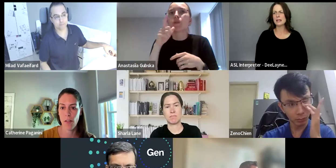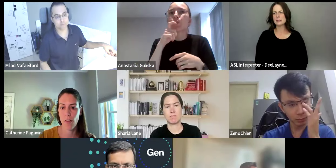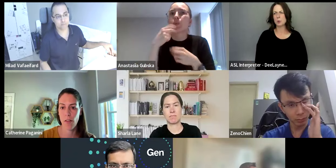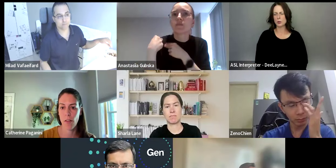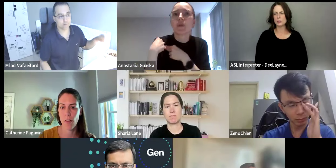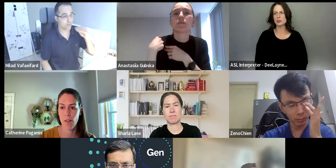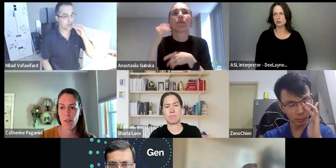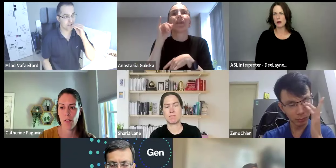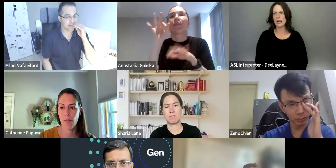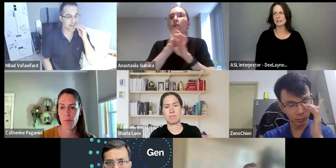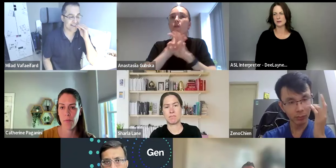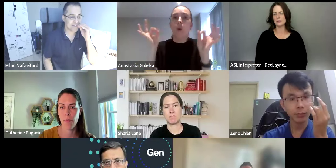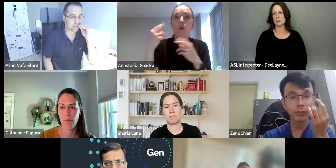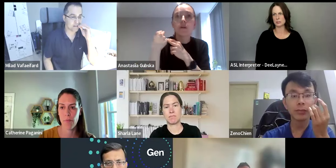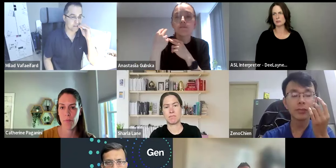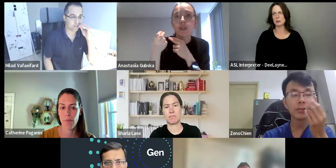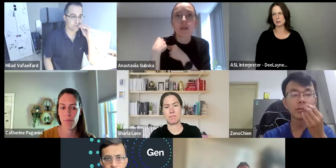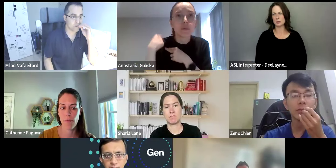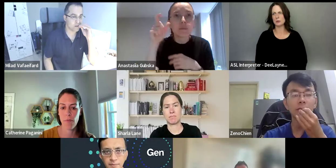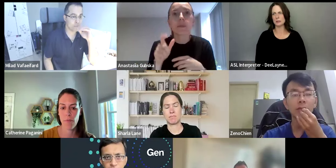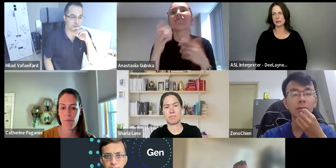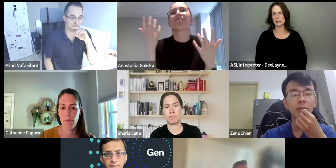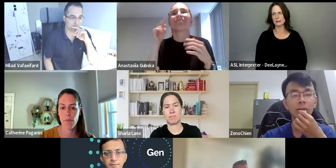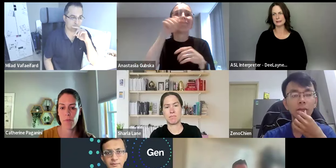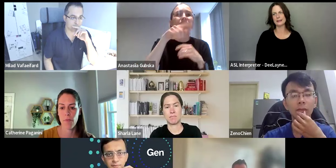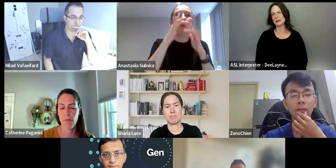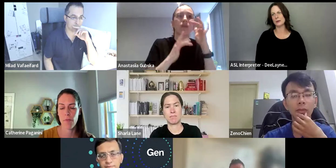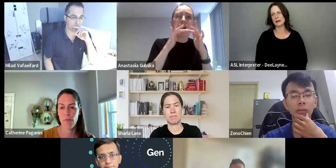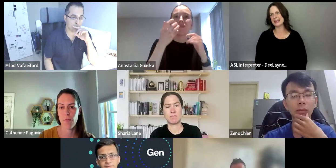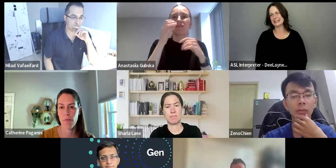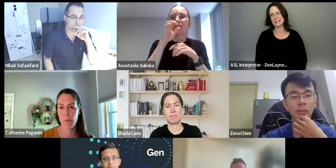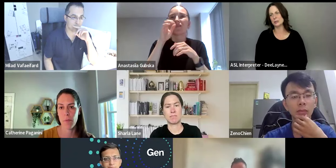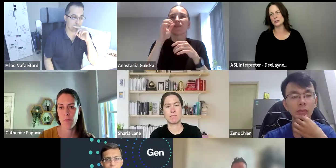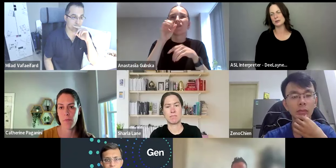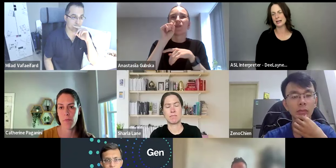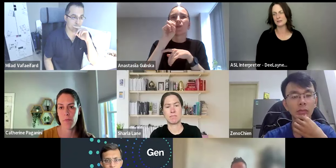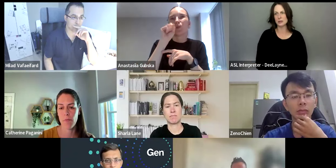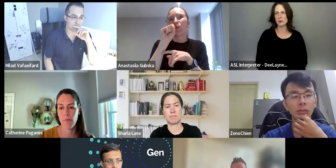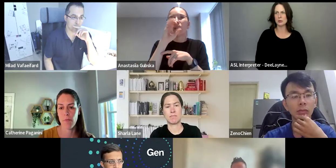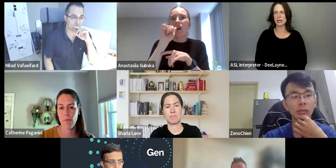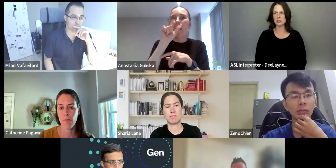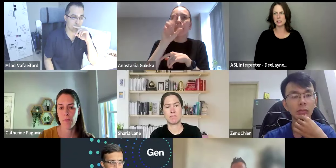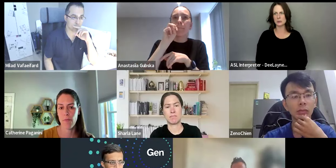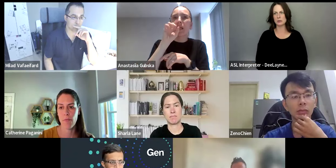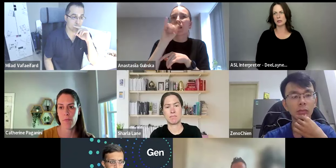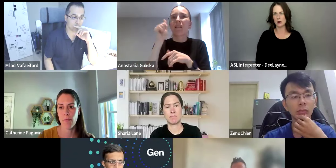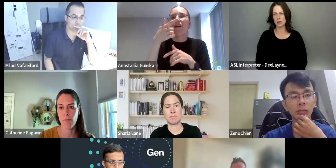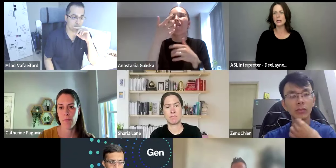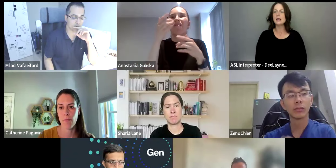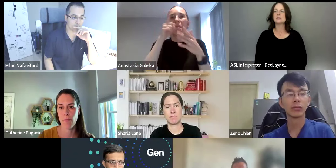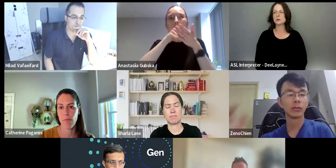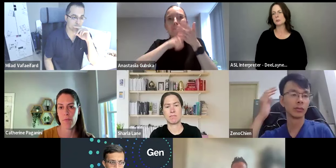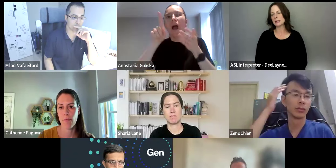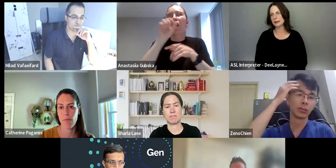I think it's important to try to find the person responsible, you know, continue to do that, even though communication has been really